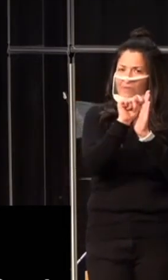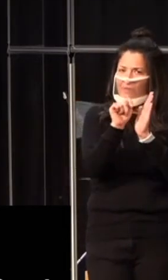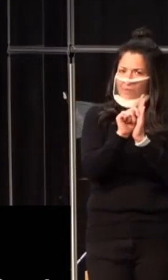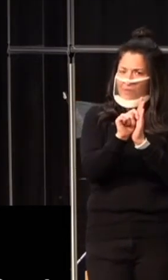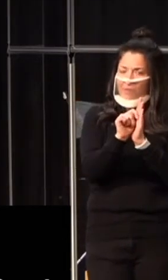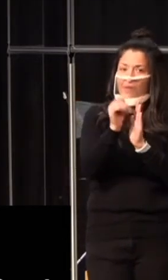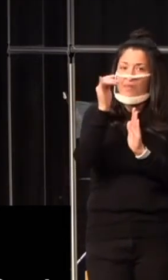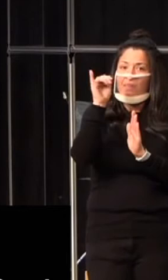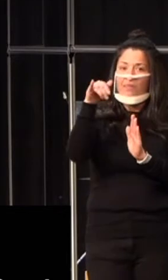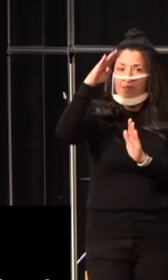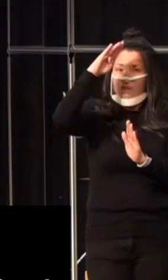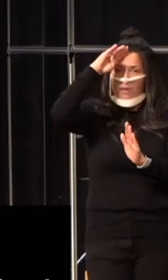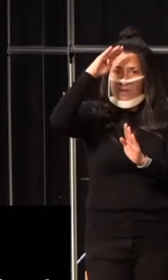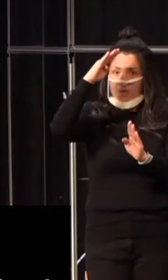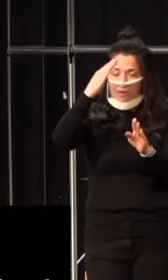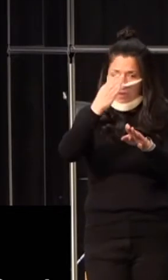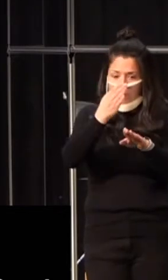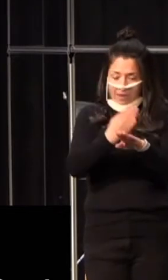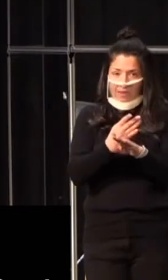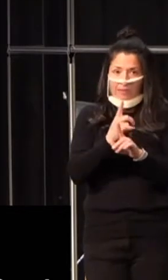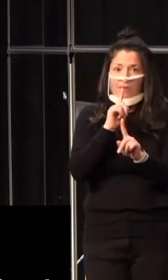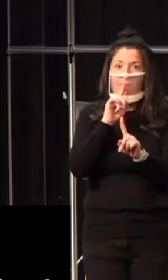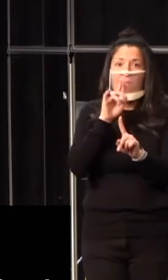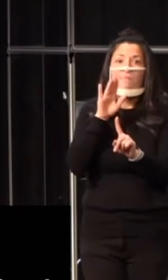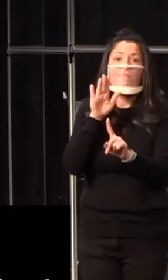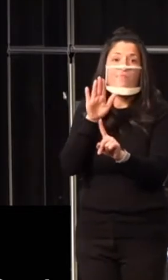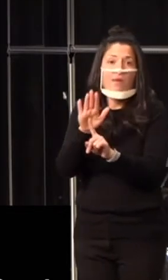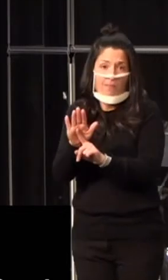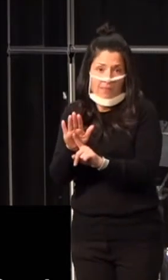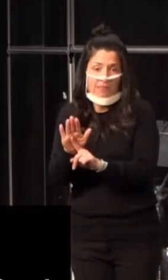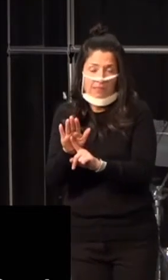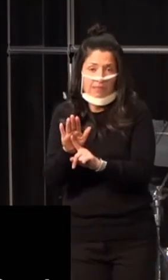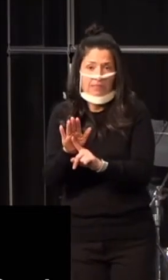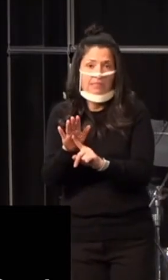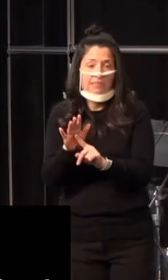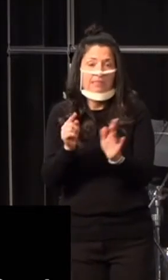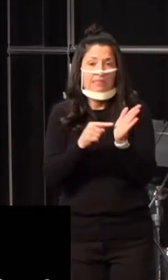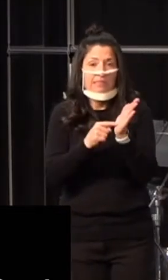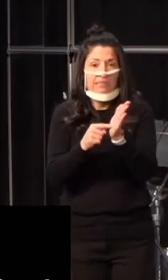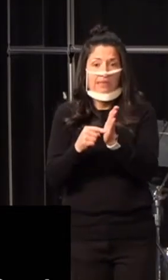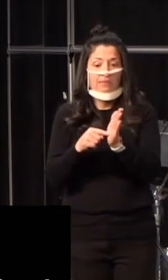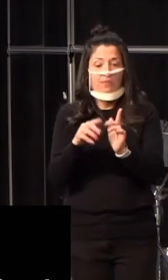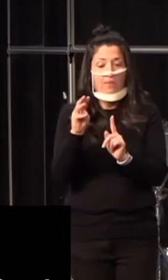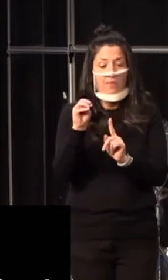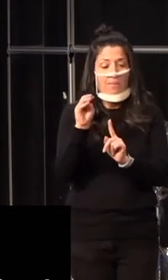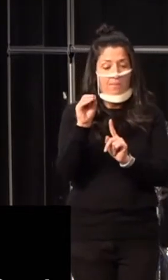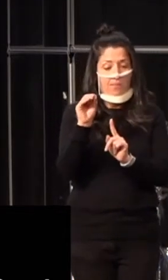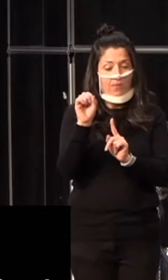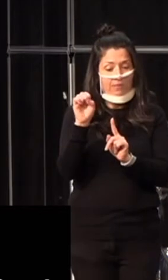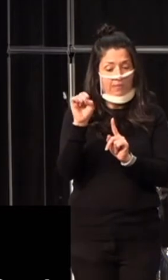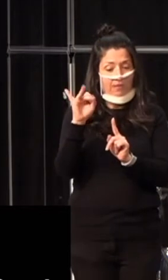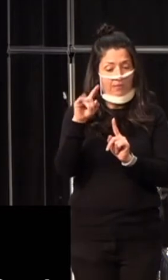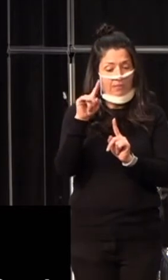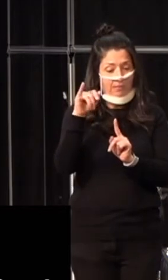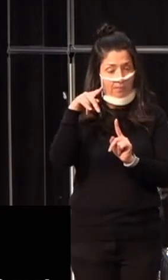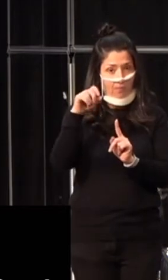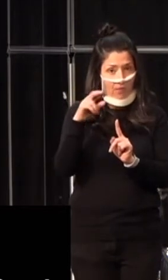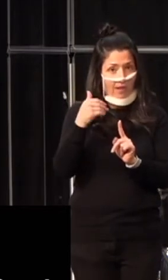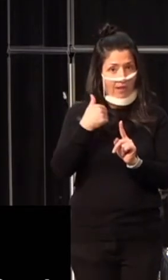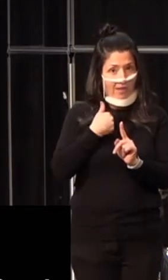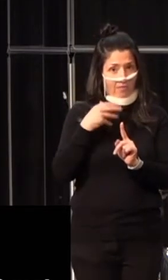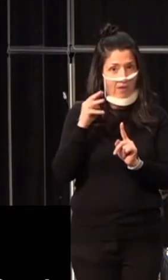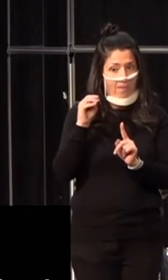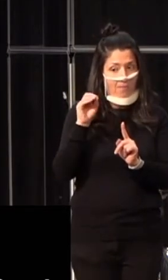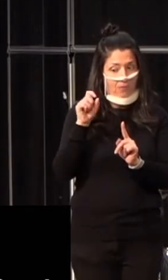God's covenant sign. This was a very big deal. So Moses and Zipporah, had Moses circumcised his